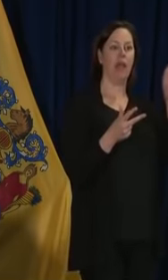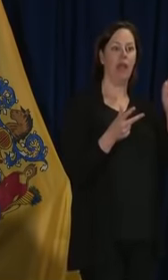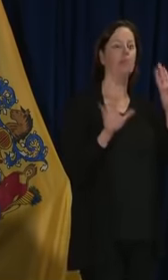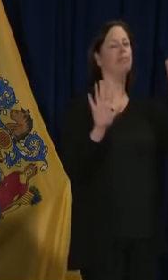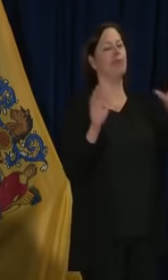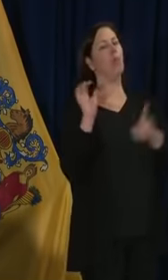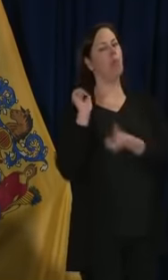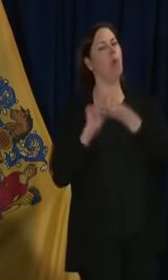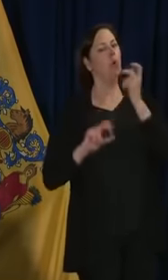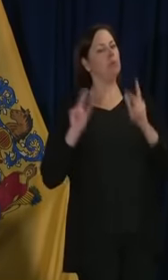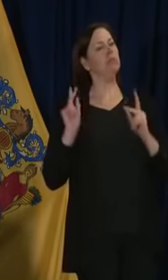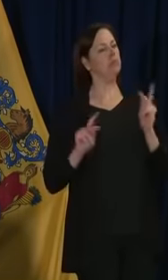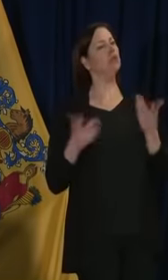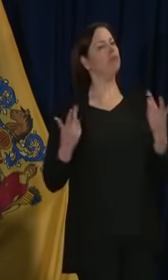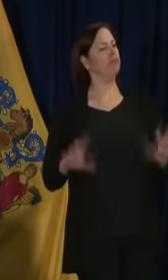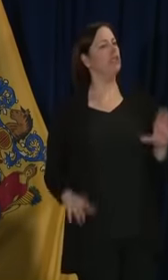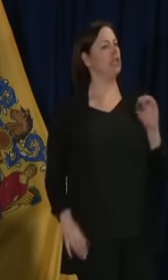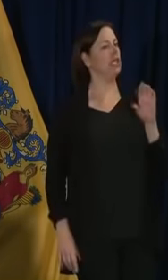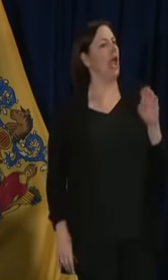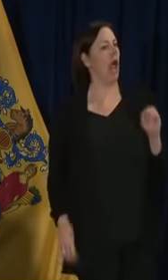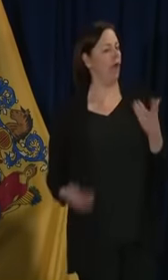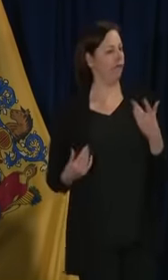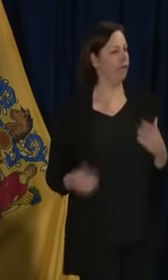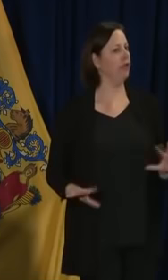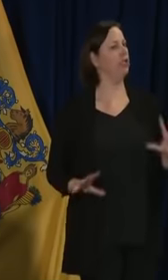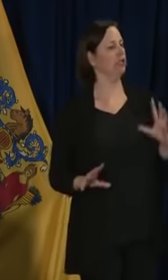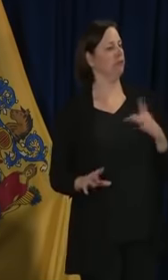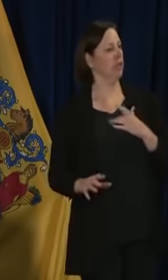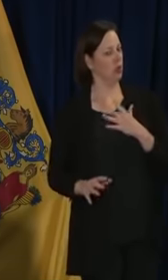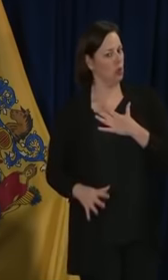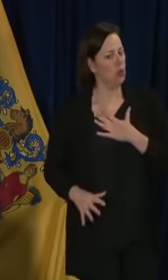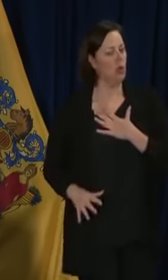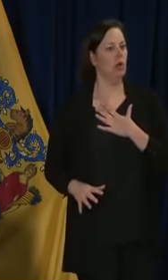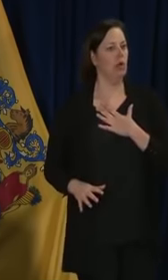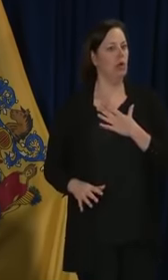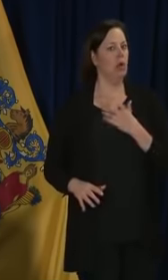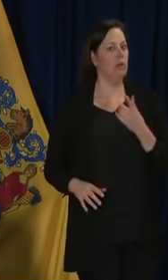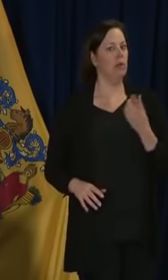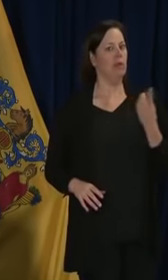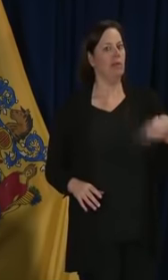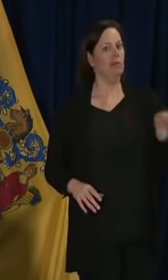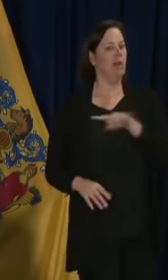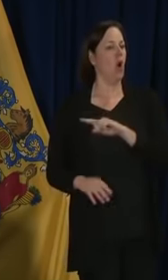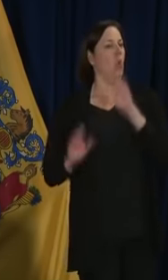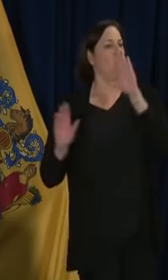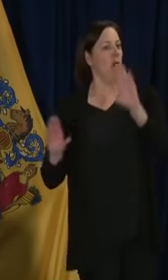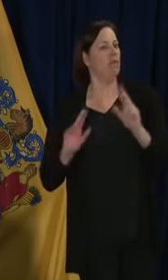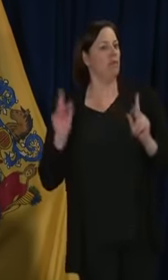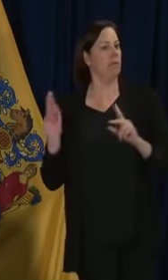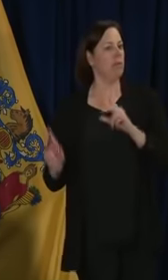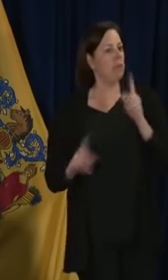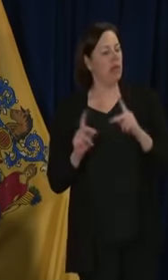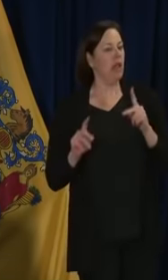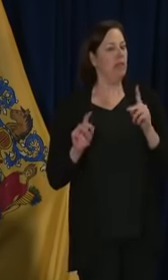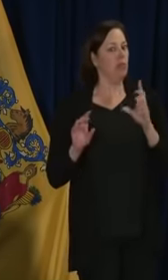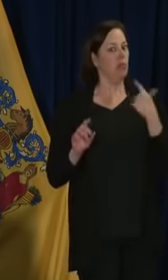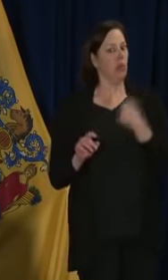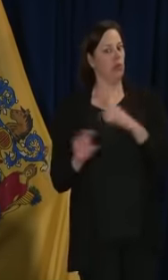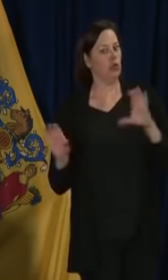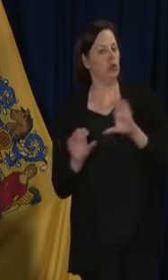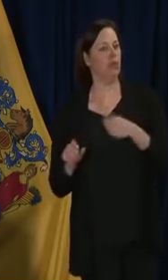this is an extraordinary state with extraordinary people, and as I said earlier, folks are rowing the boat overwhelmingly in the right direction with